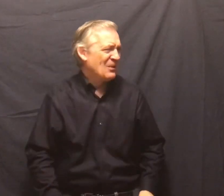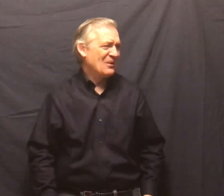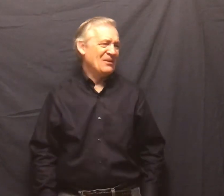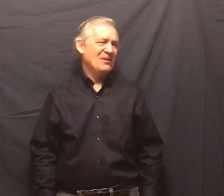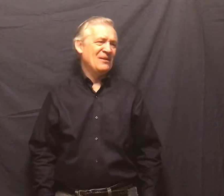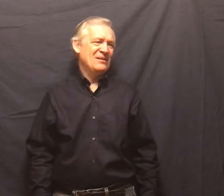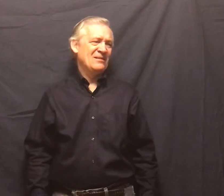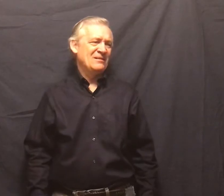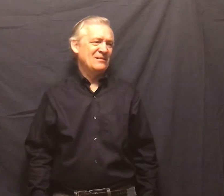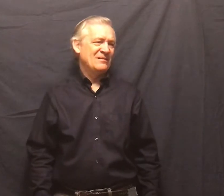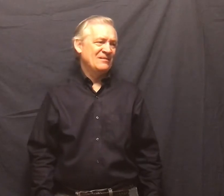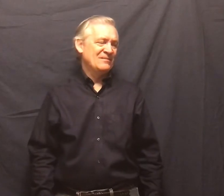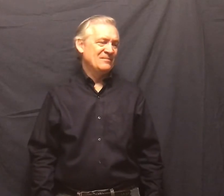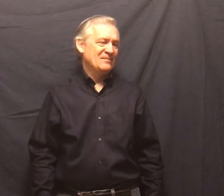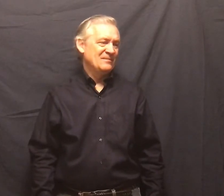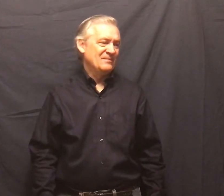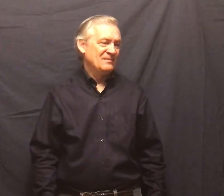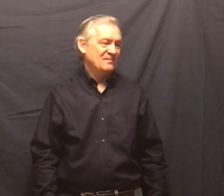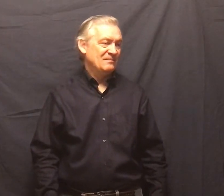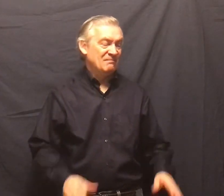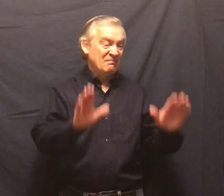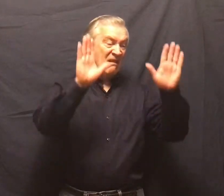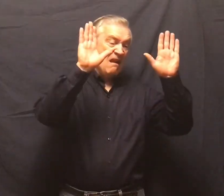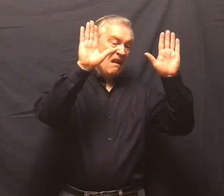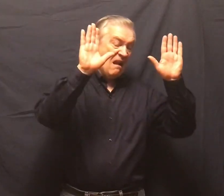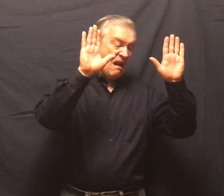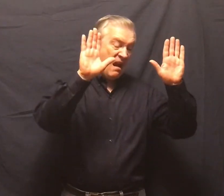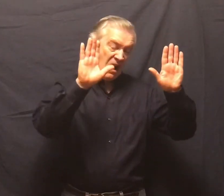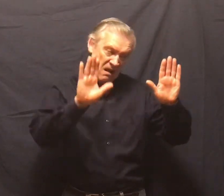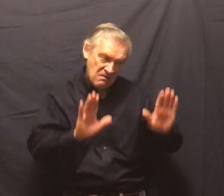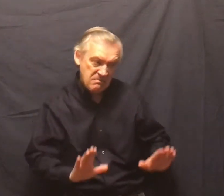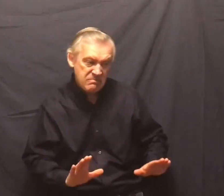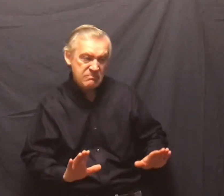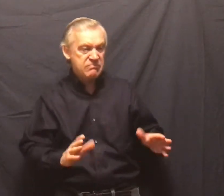Every Sunday we could kill a rabbit or a chicken.